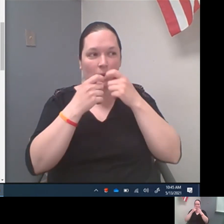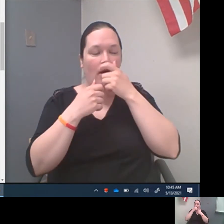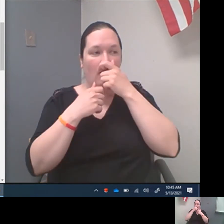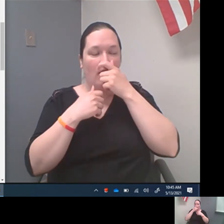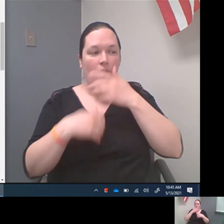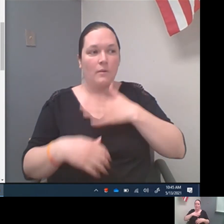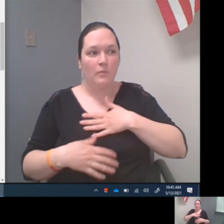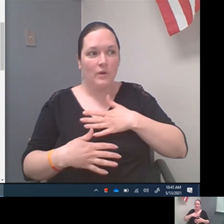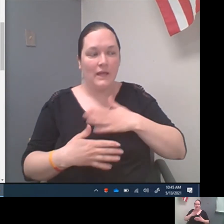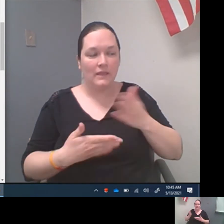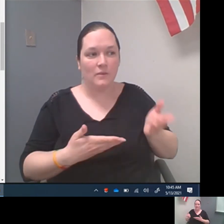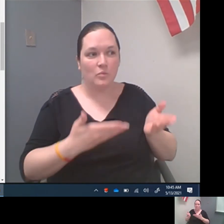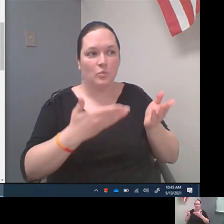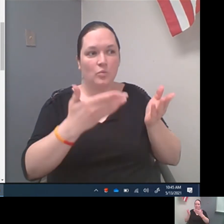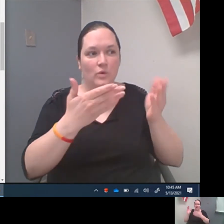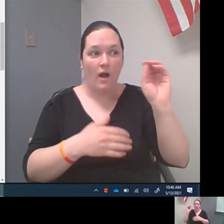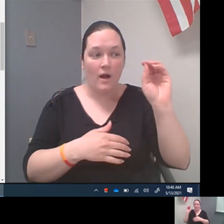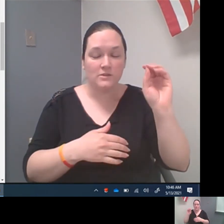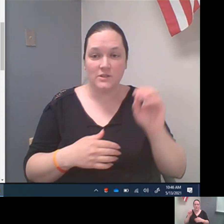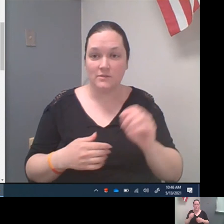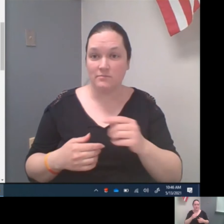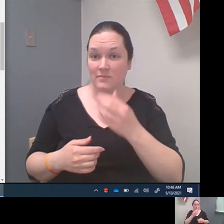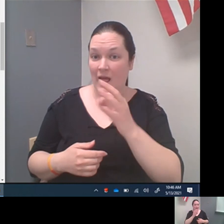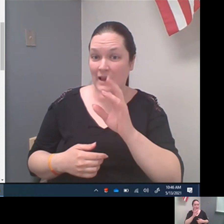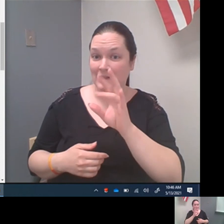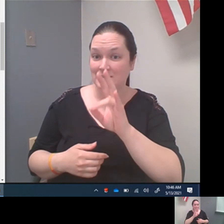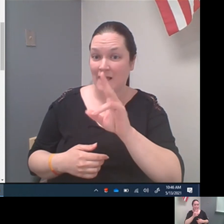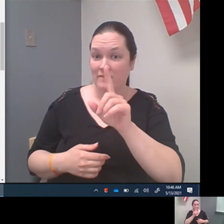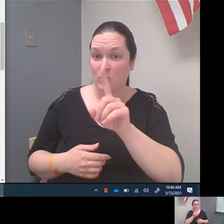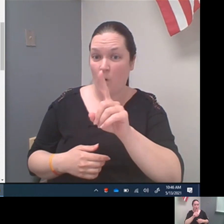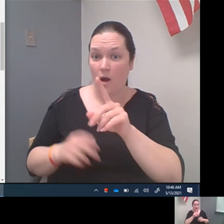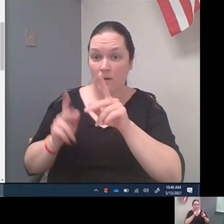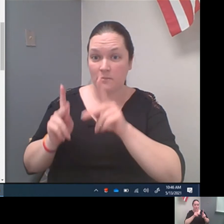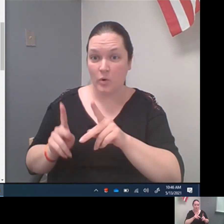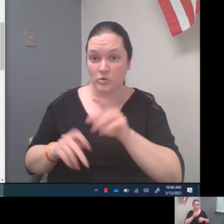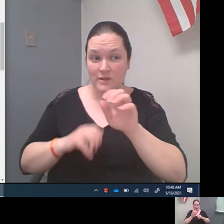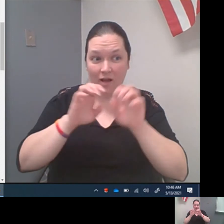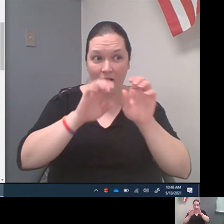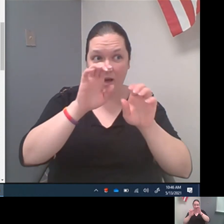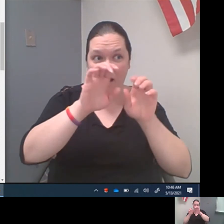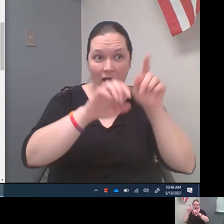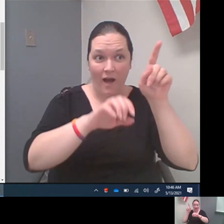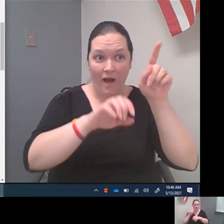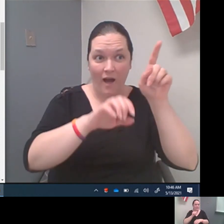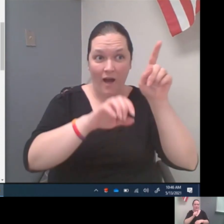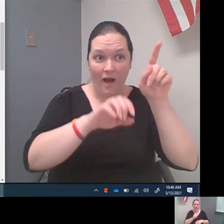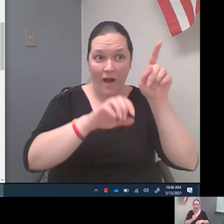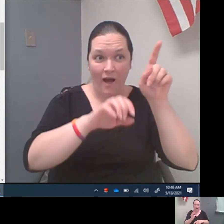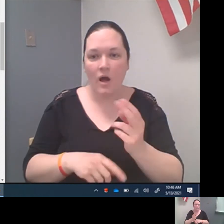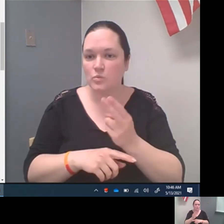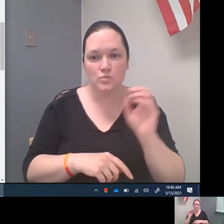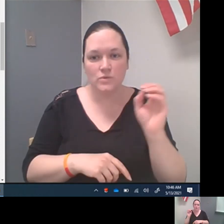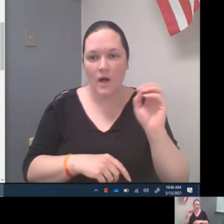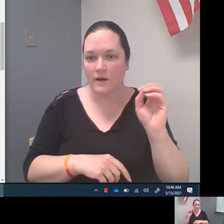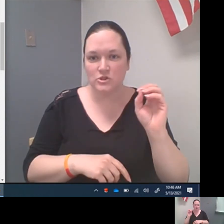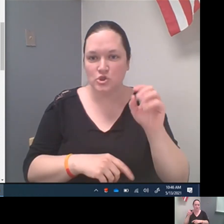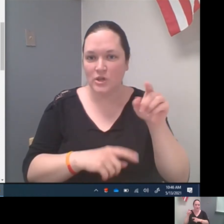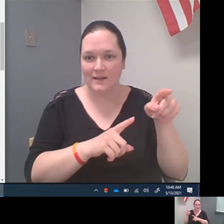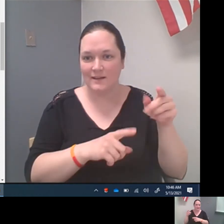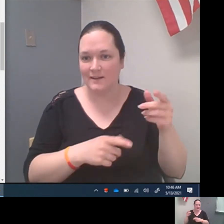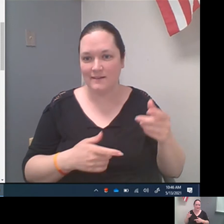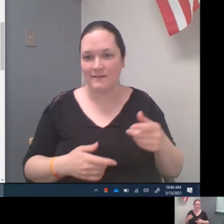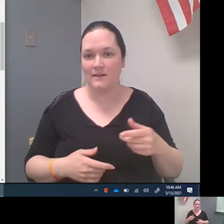them. And so it wasn't until, I think, 1971 that somebody was able to climb all the way up Everest without using oxygen. And that they